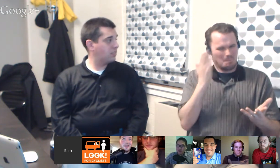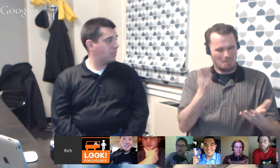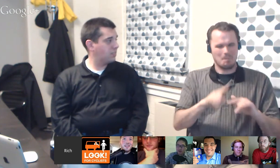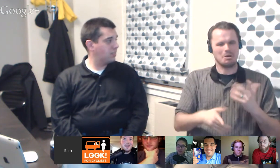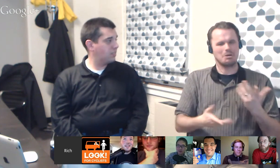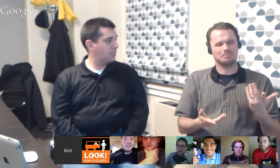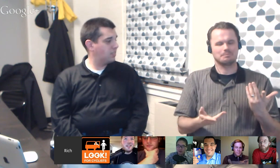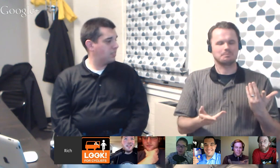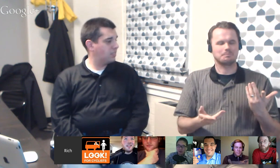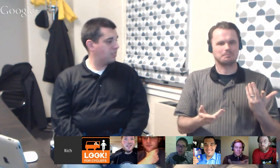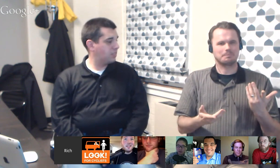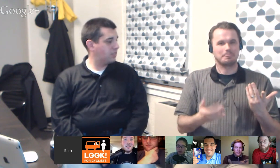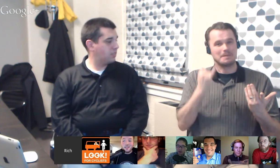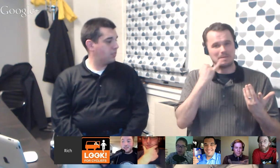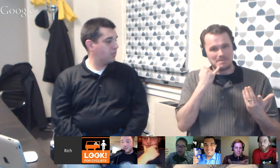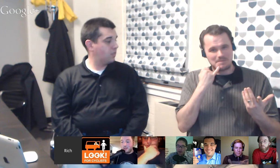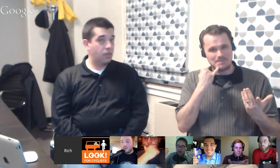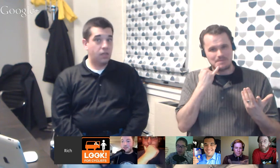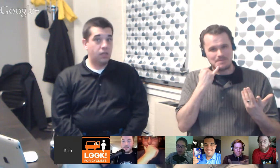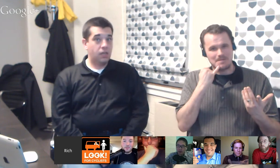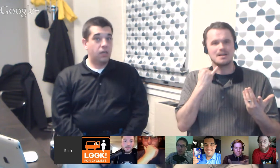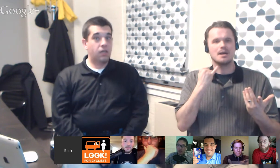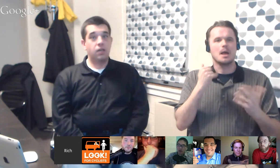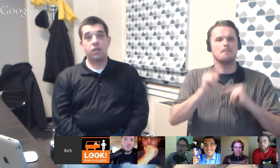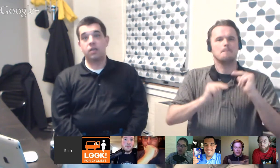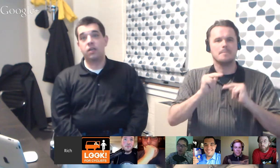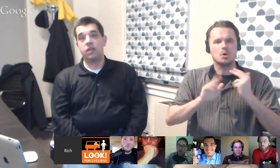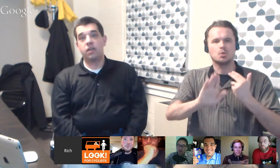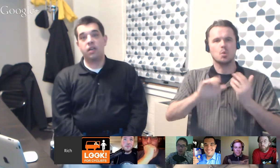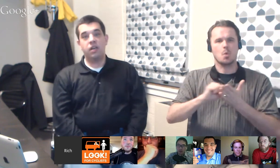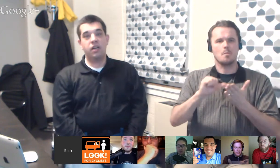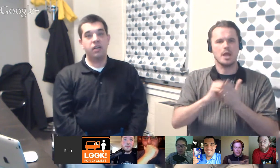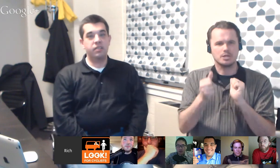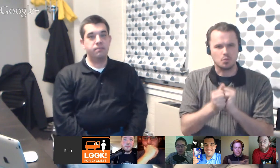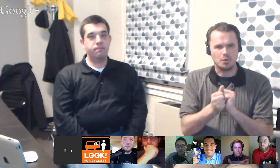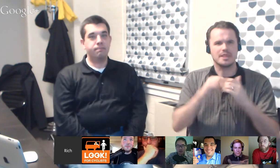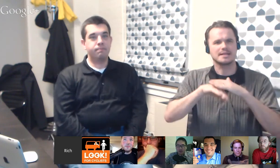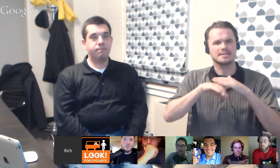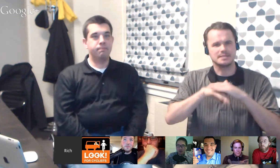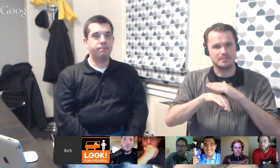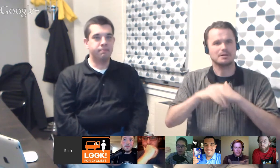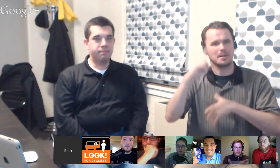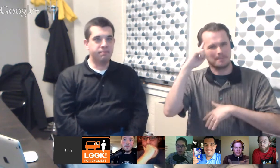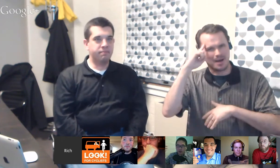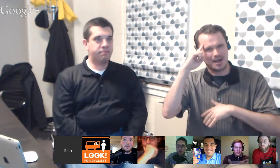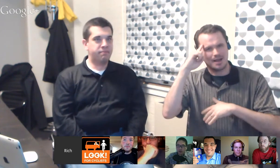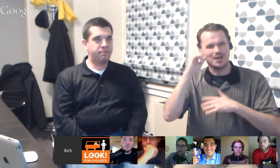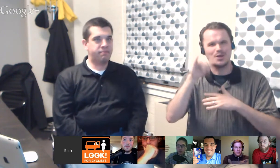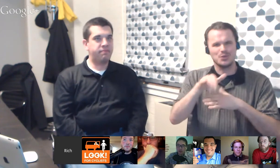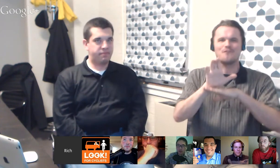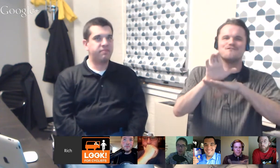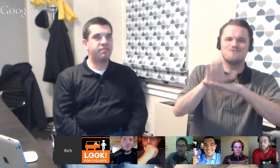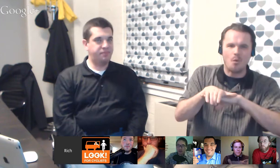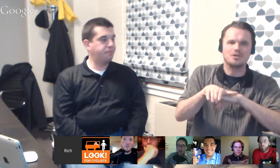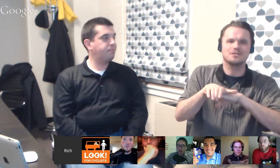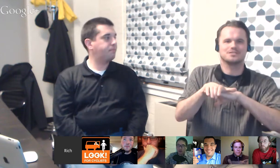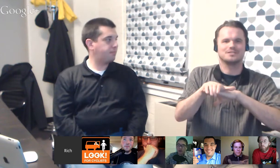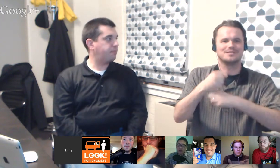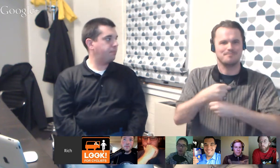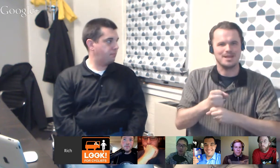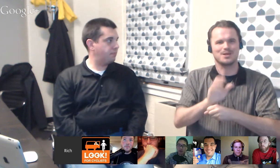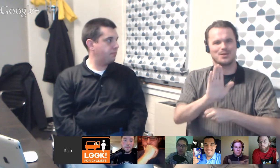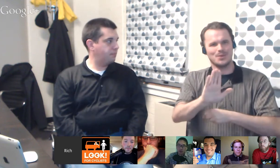but if you build your page with accessibility in mind, then you're kind of forced to make your site